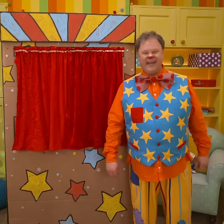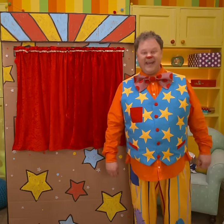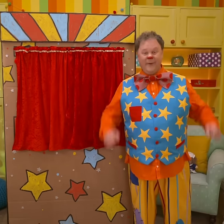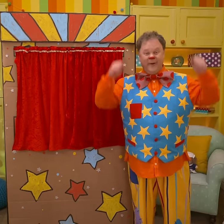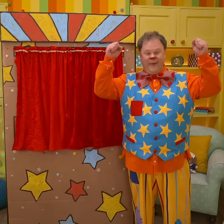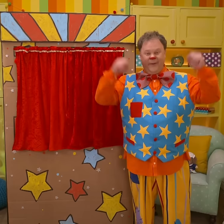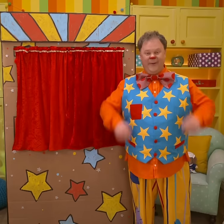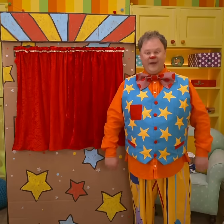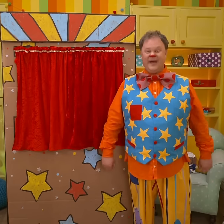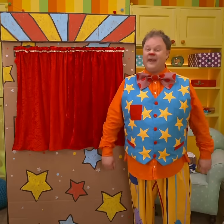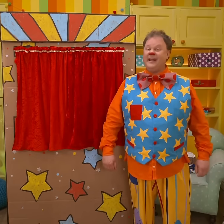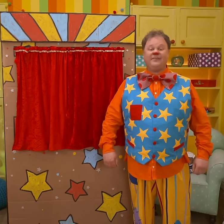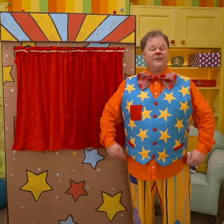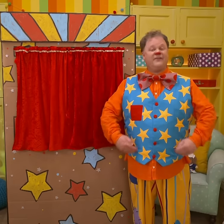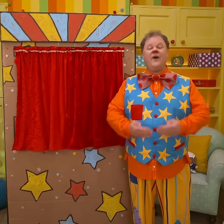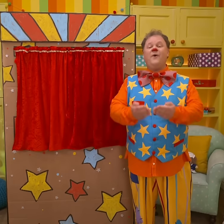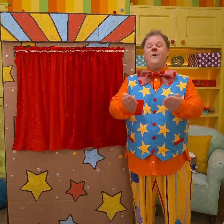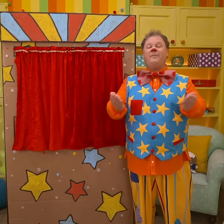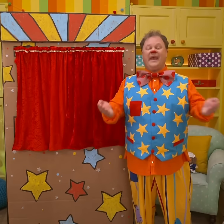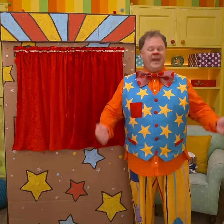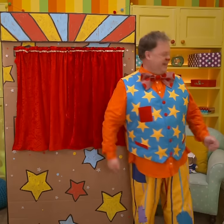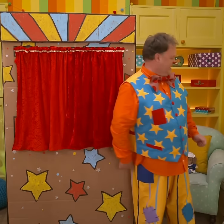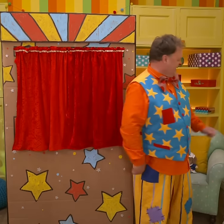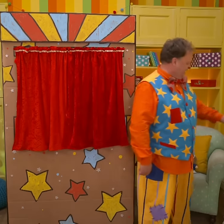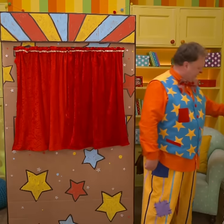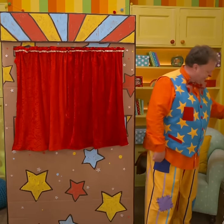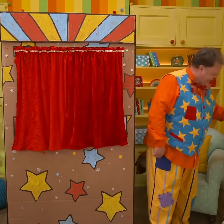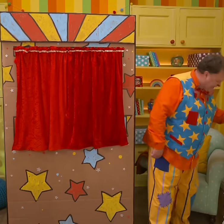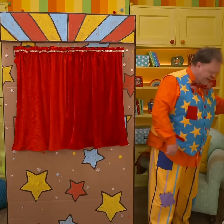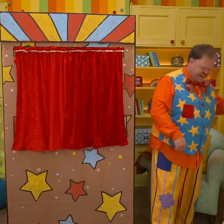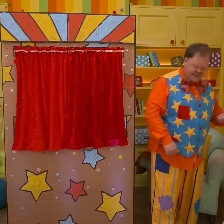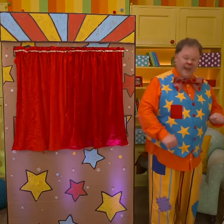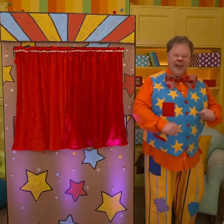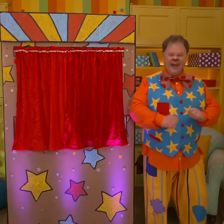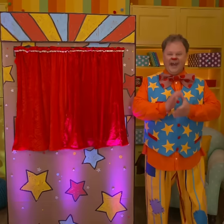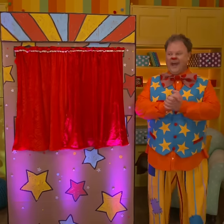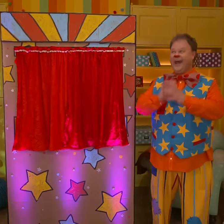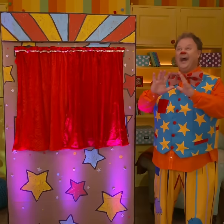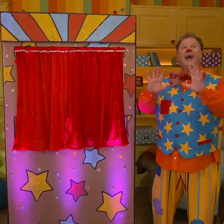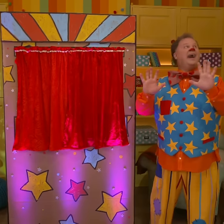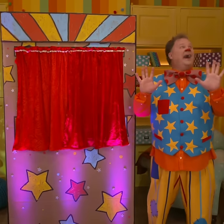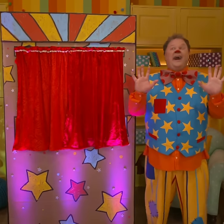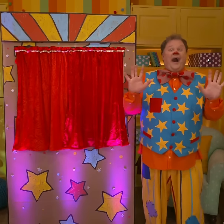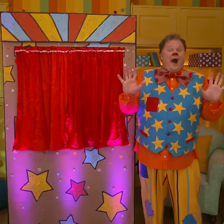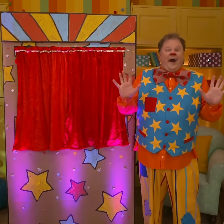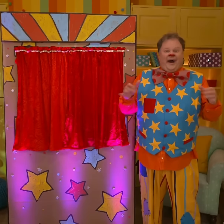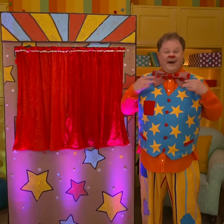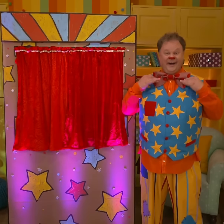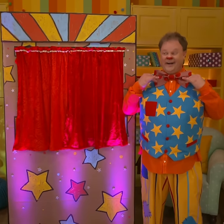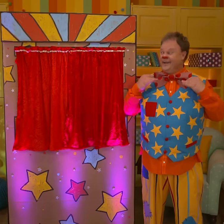wait. Woohoo! Then let the show begin. It's starting. Shouldn't you be behind the